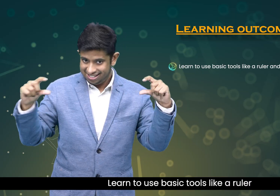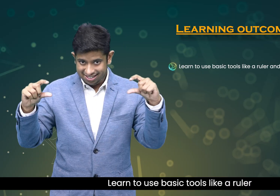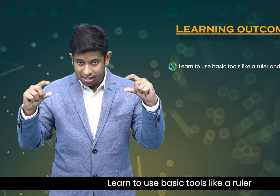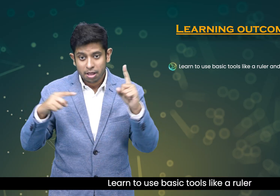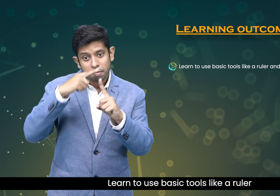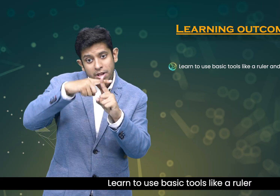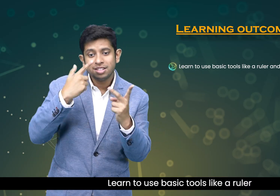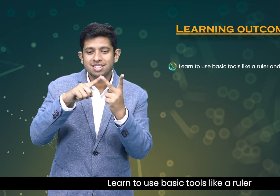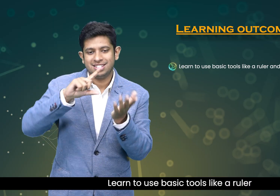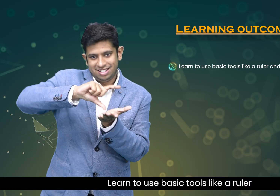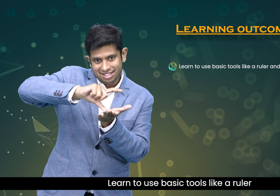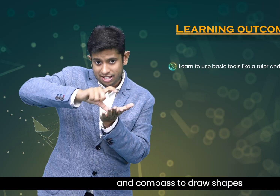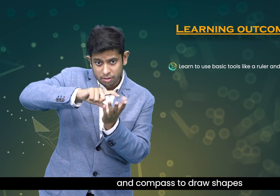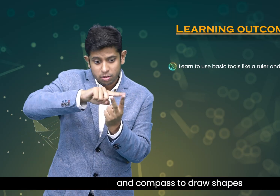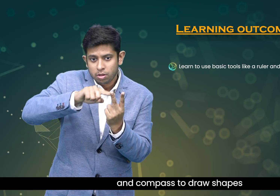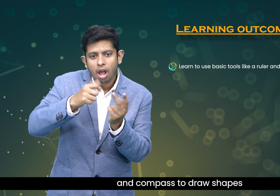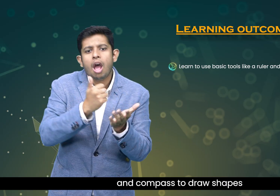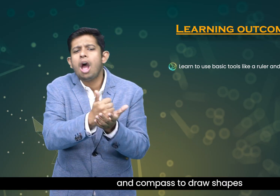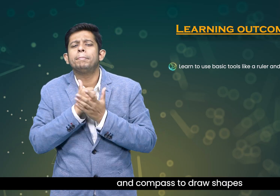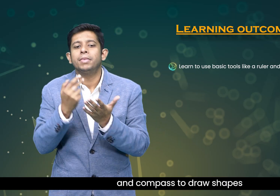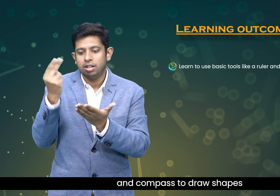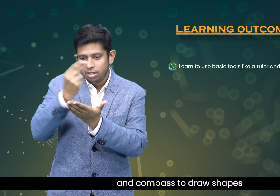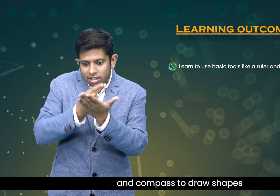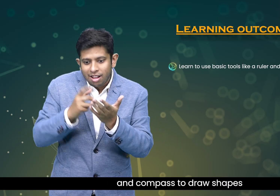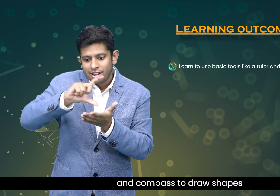tools like a ruler and compass to draw shapes.